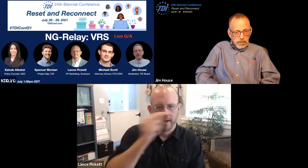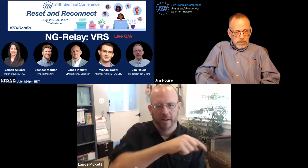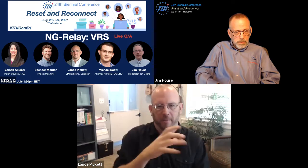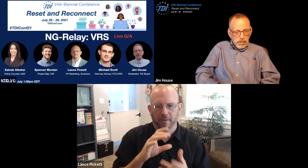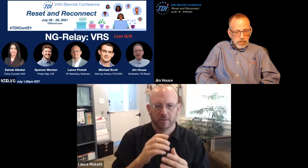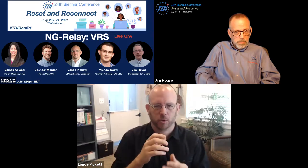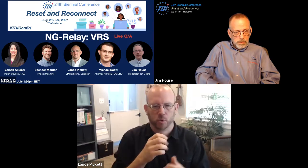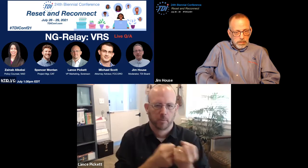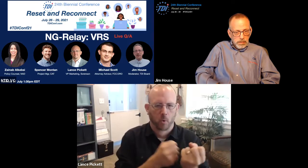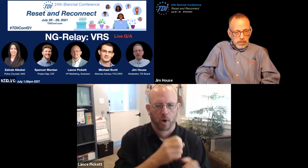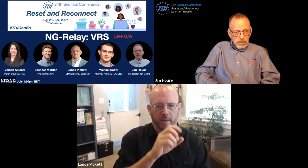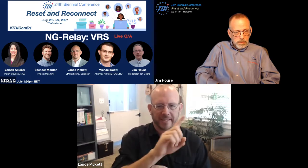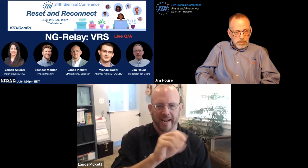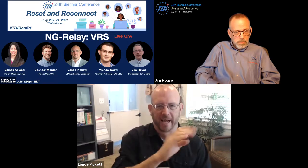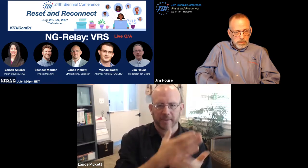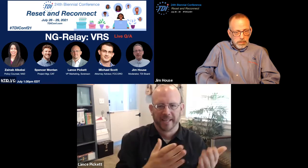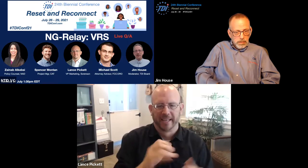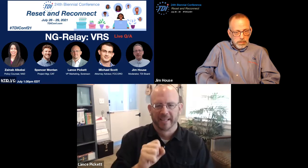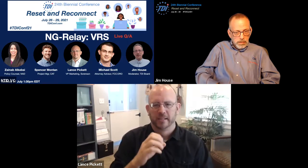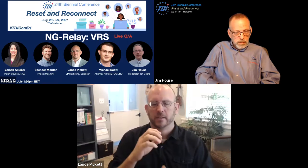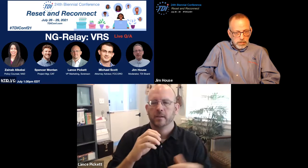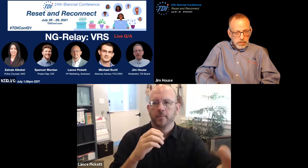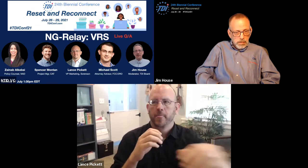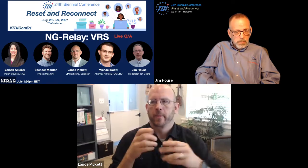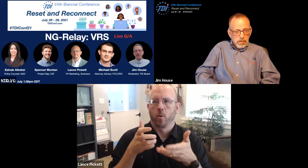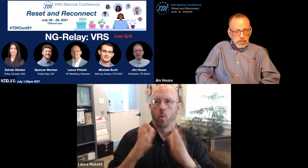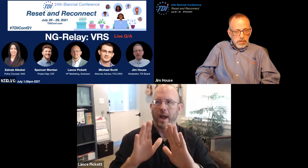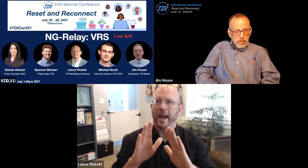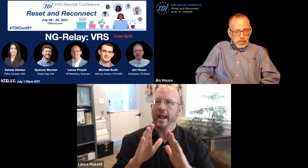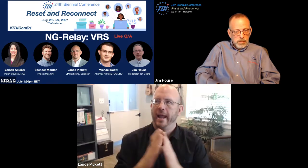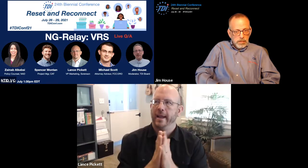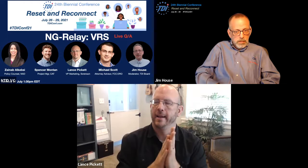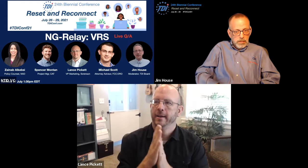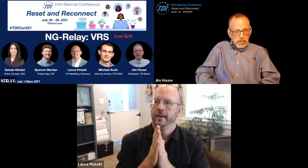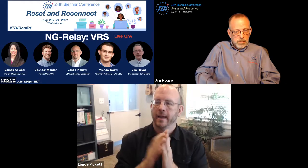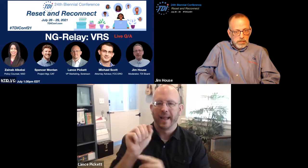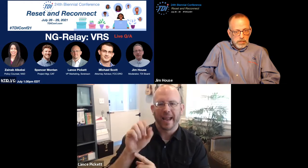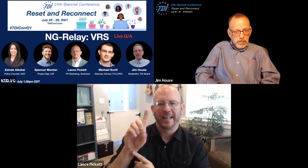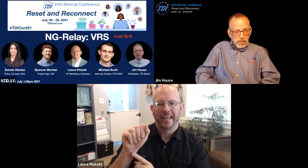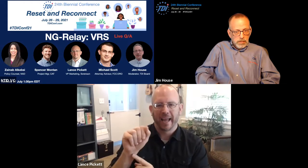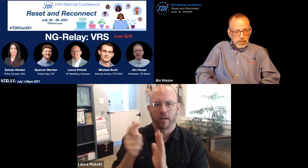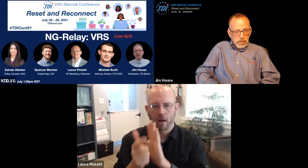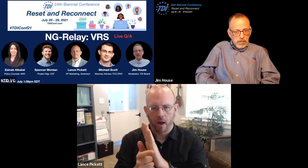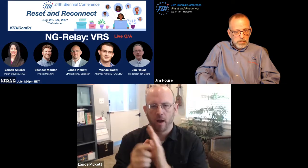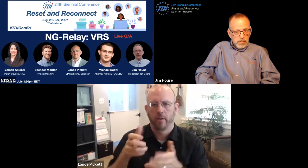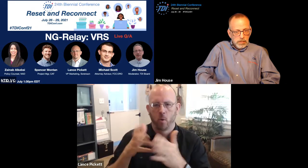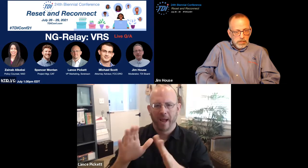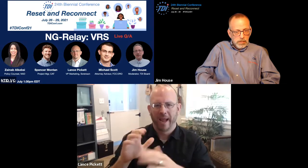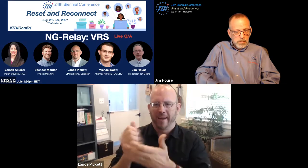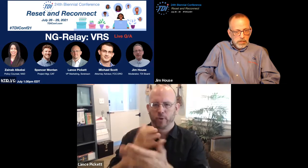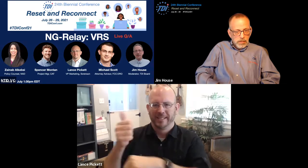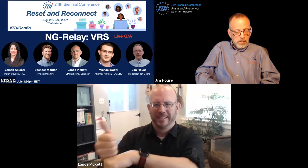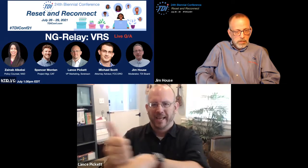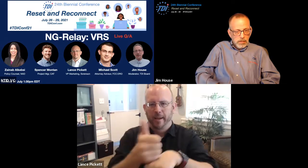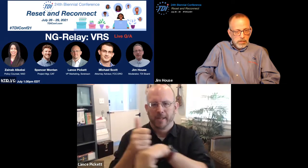of the deaf and hard to hear community. So that's another area I just wanted to support Zainab's statements about how the